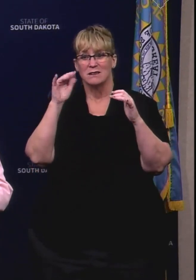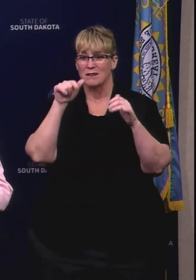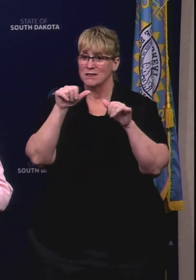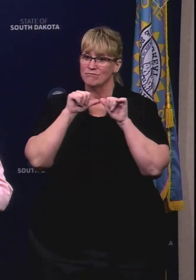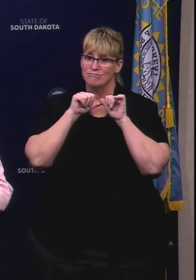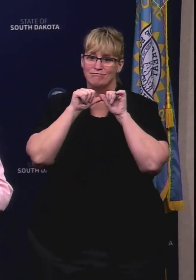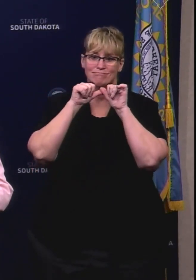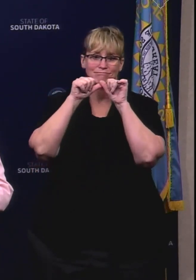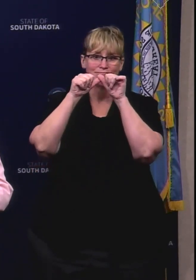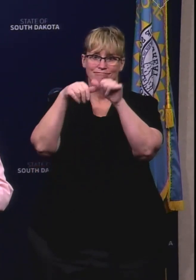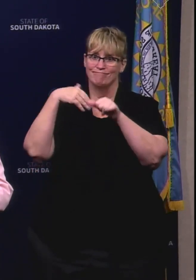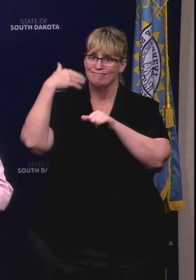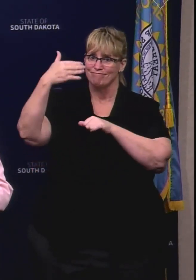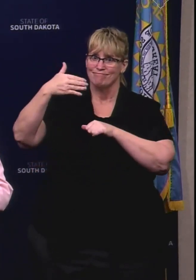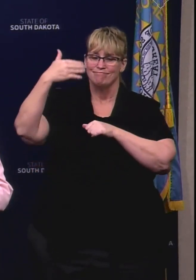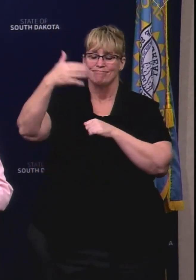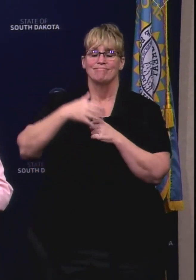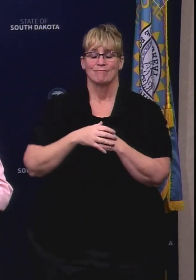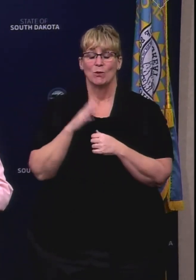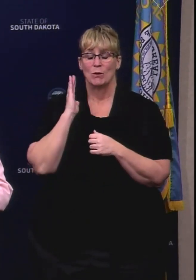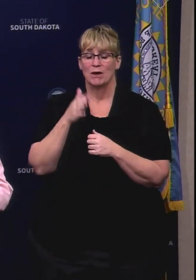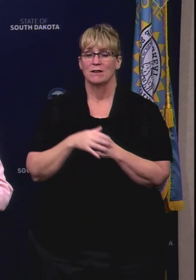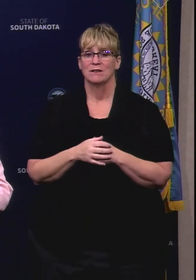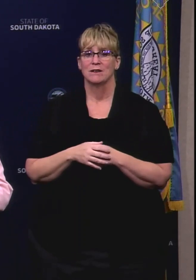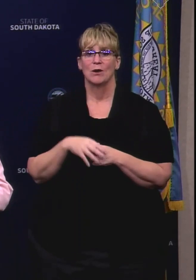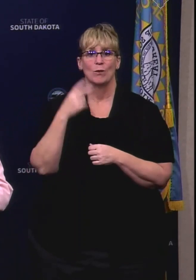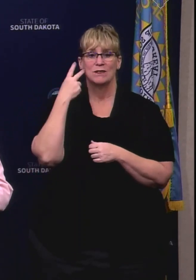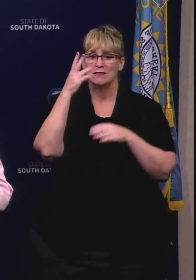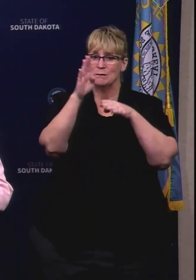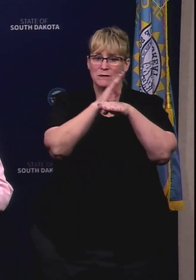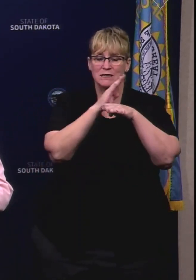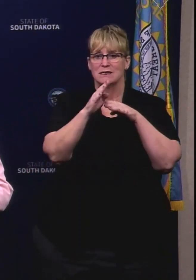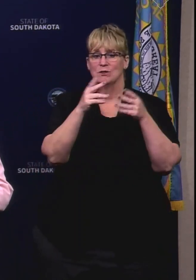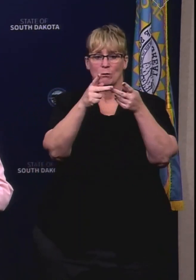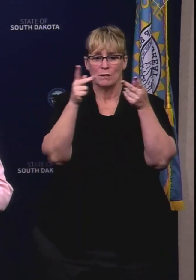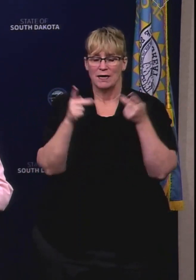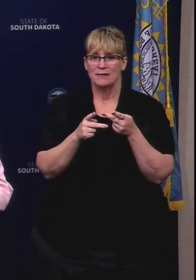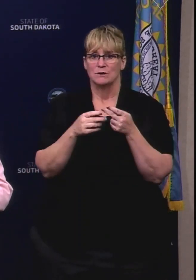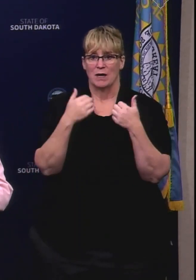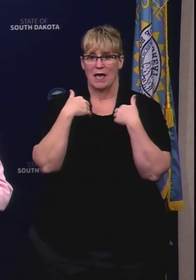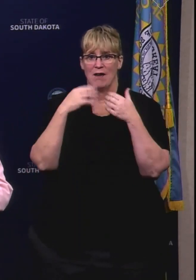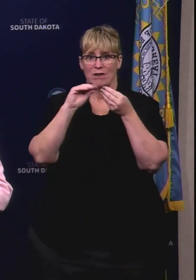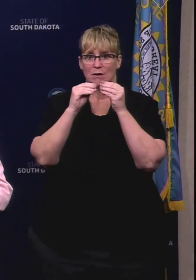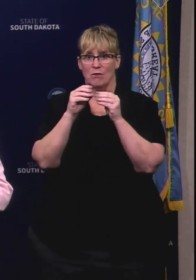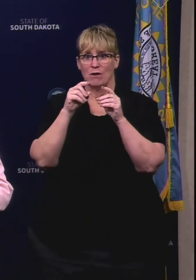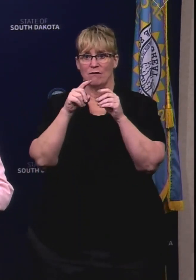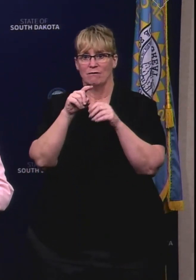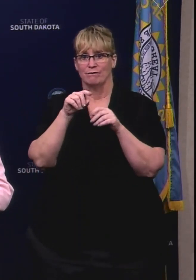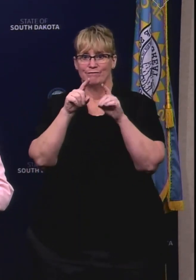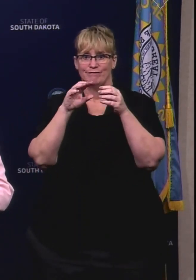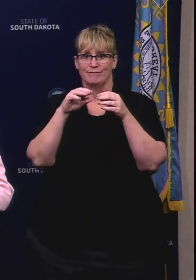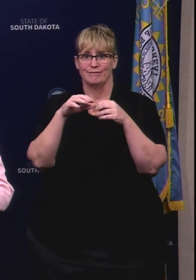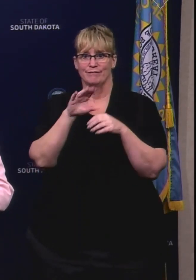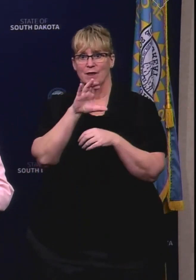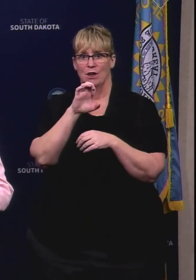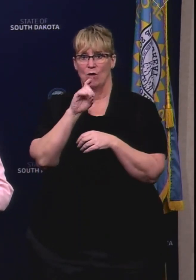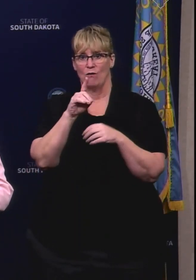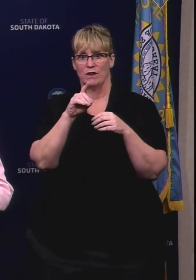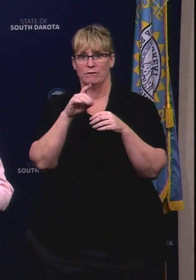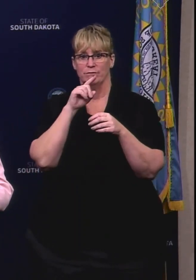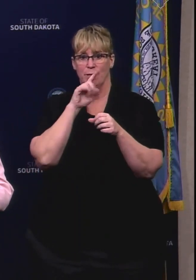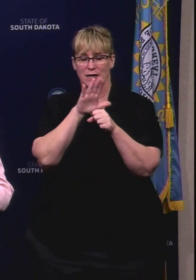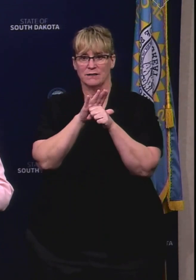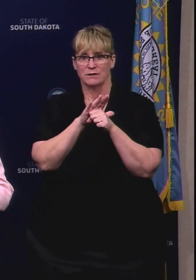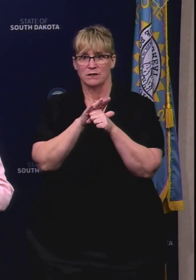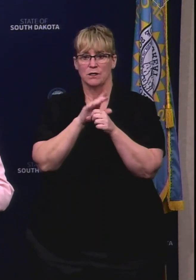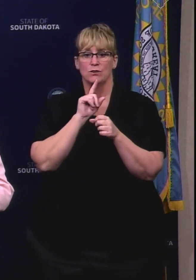time, and we're going to see places that will see a number of cases, and we're ready to to partner and go in there and do what we can to